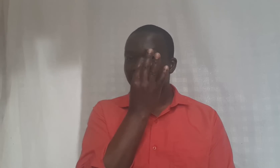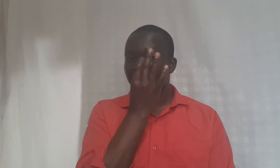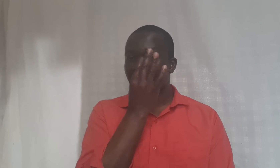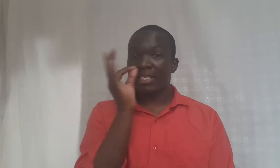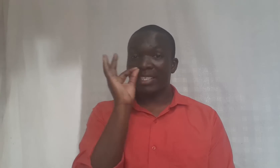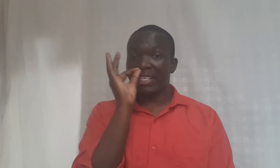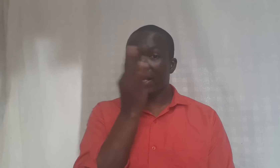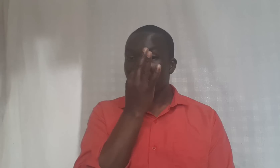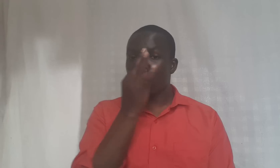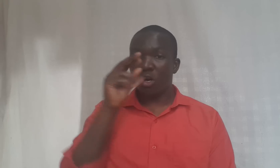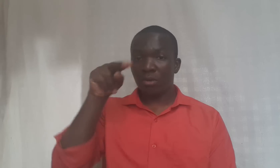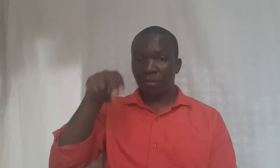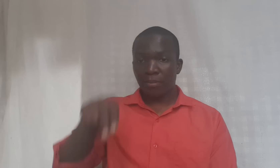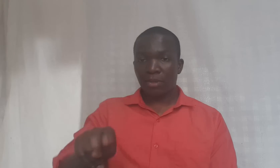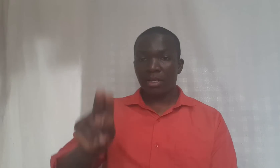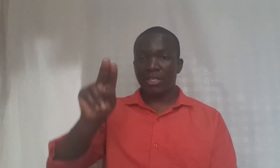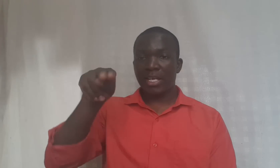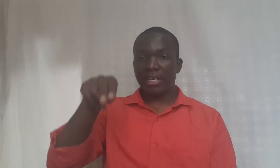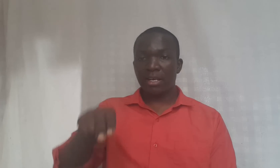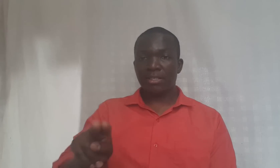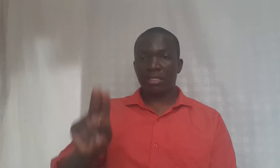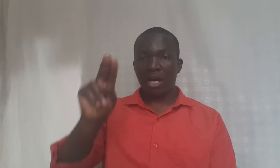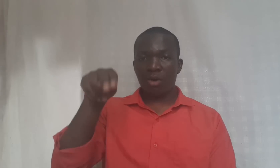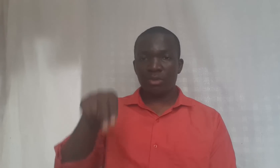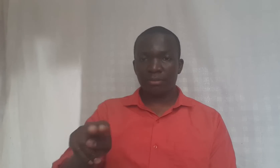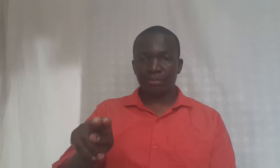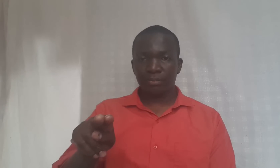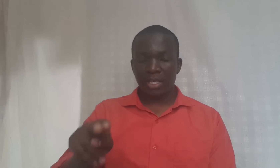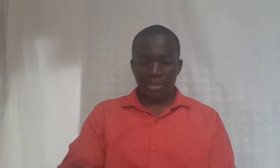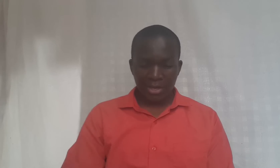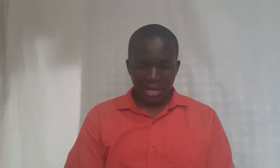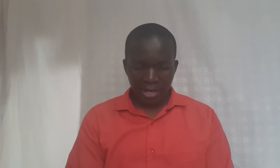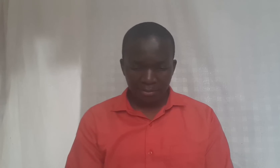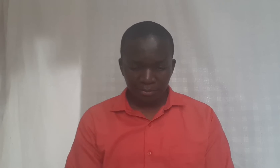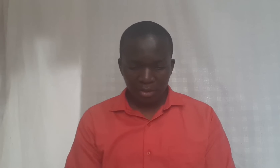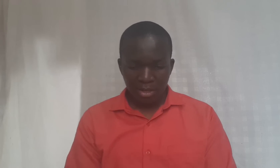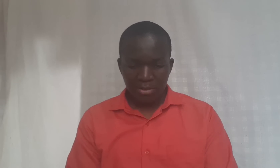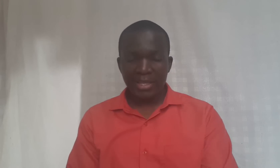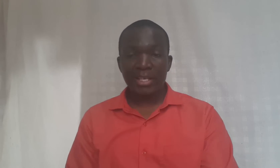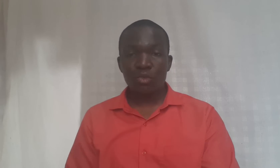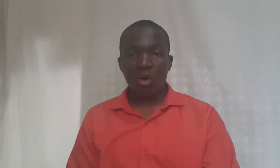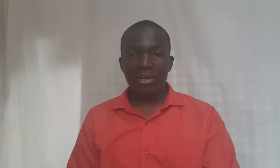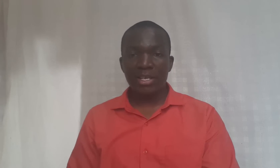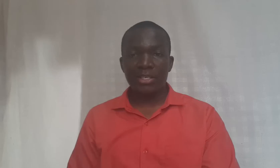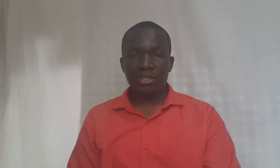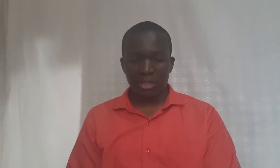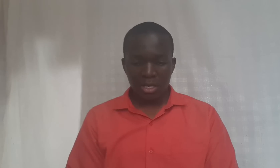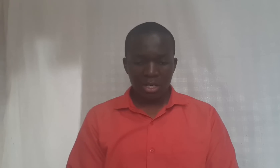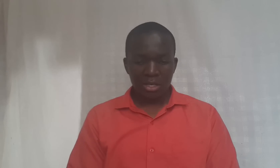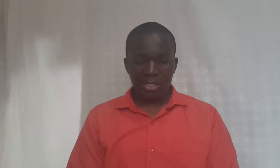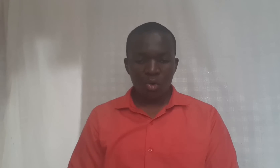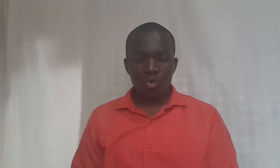like that, Nyeri, or Nyeri as a town in Kenya. The next one is